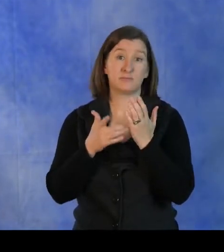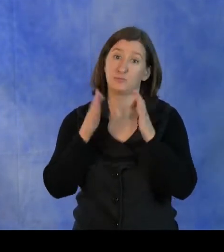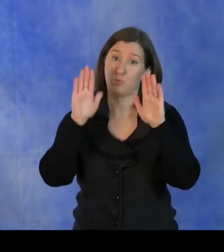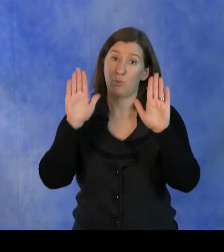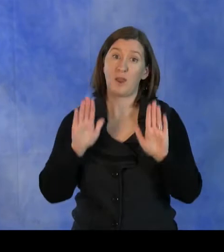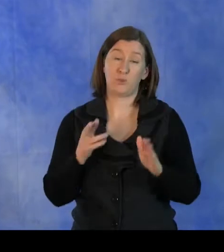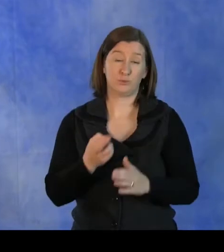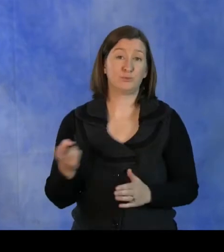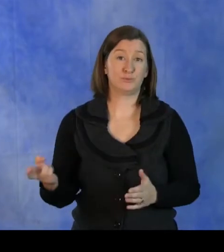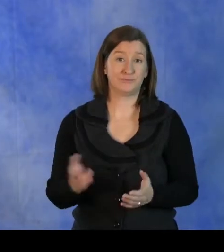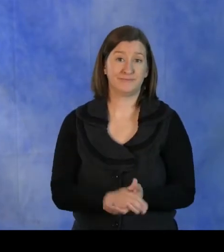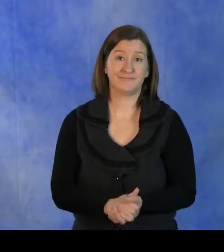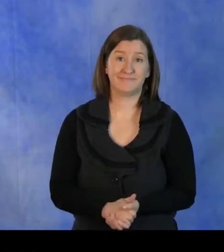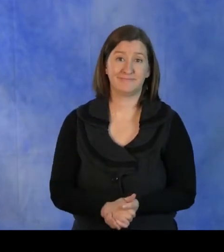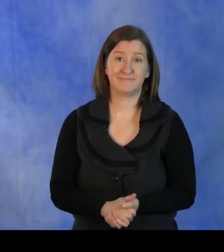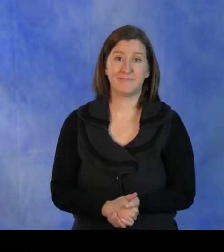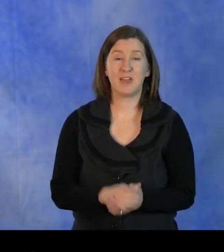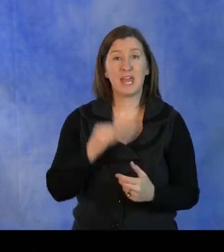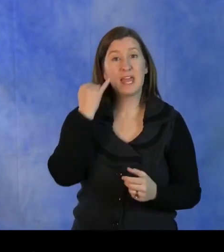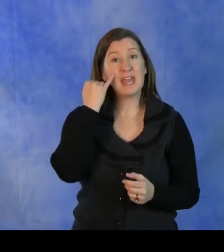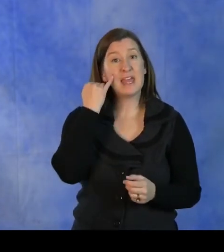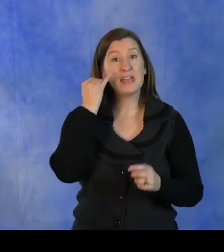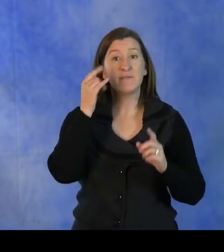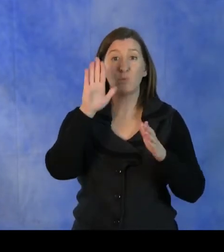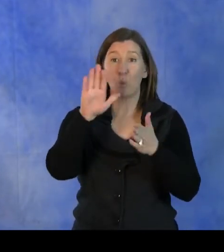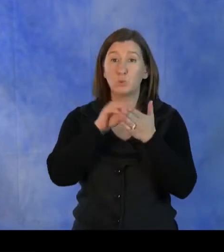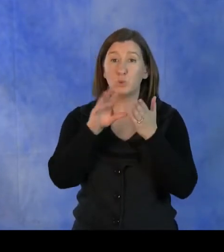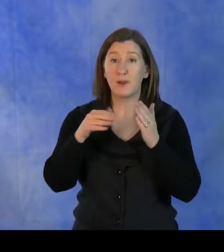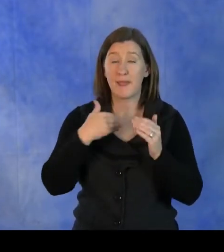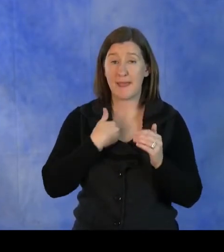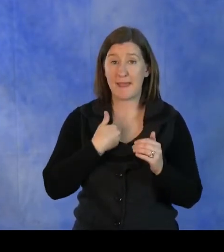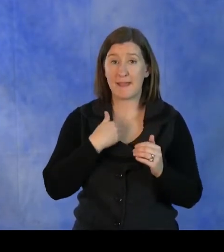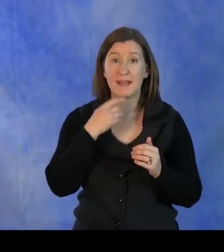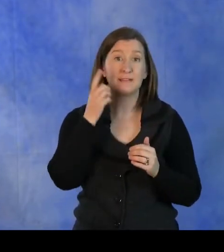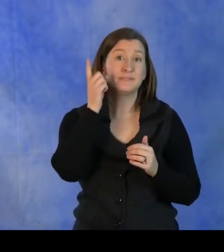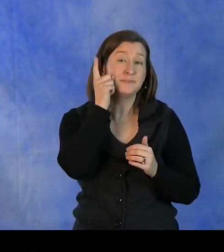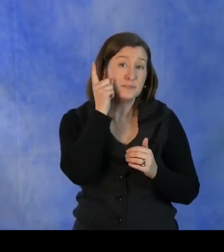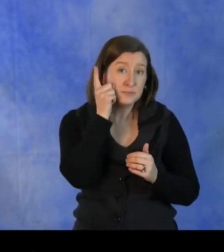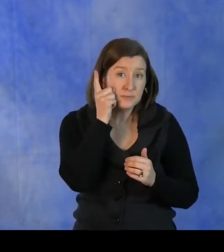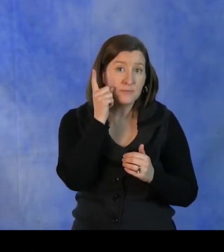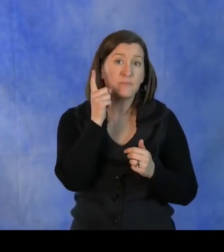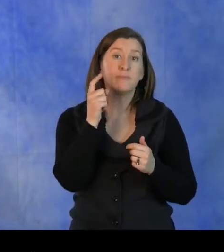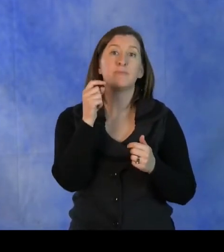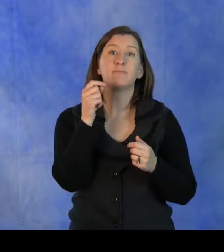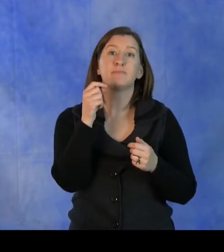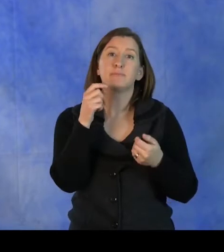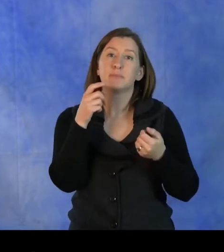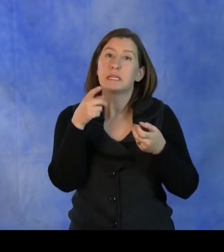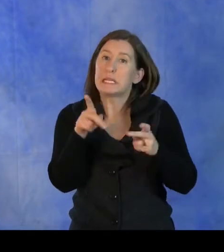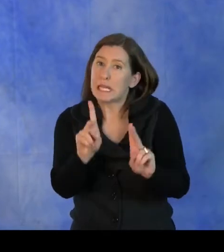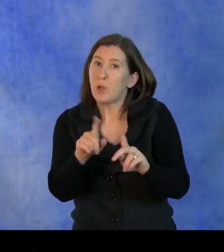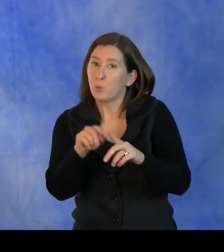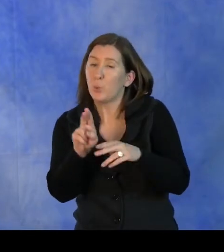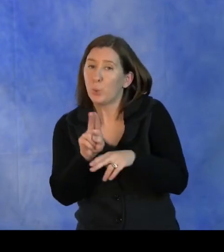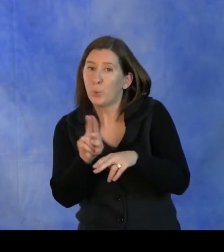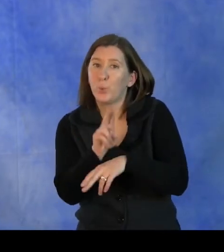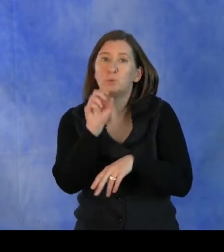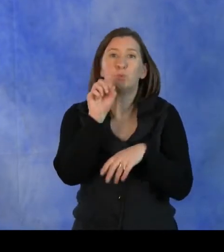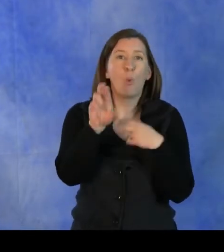Also, technology is a great resource. If your students have